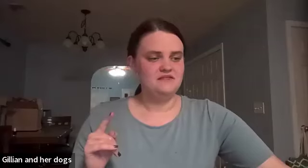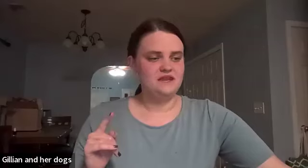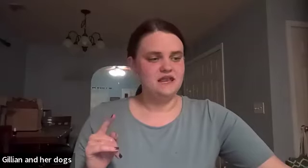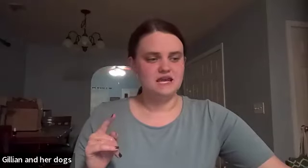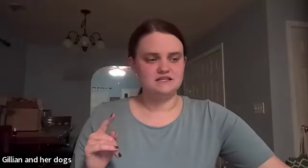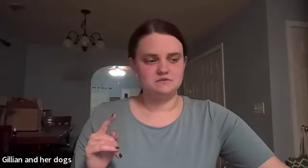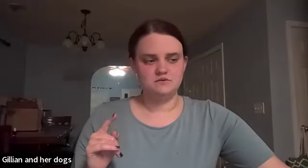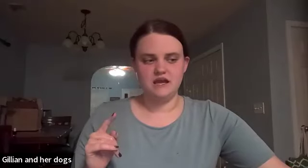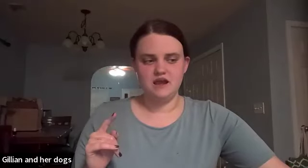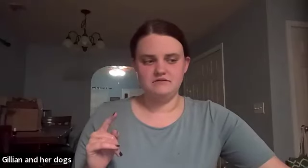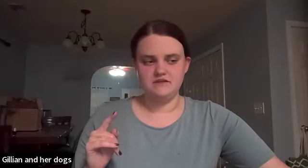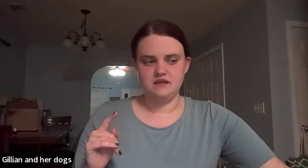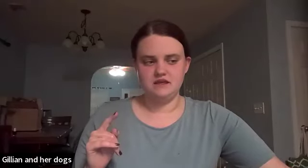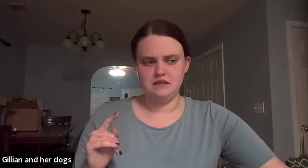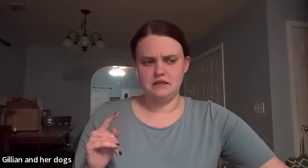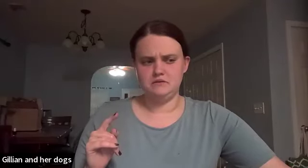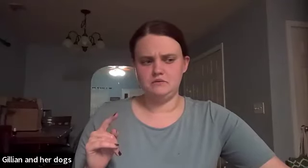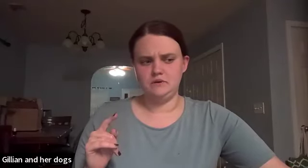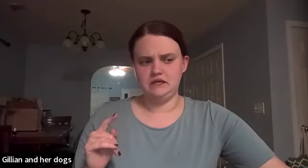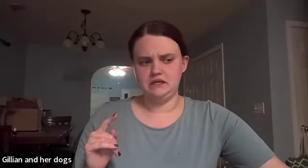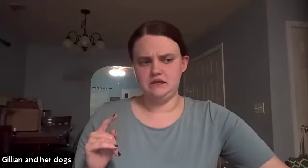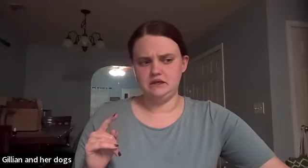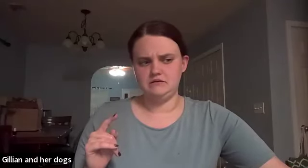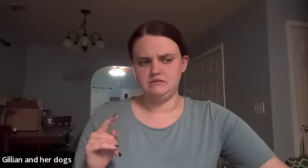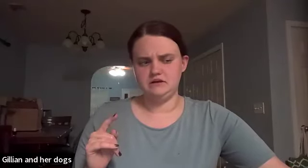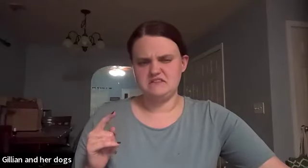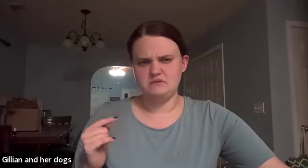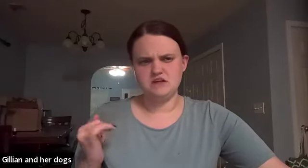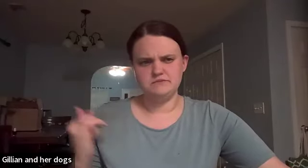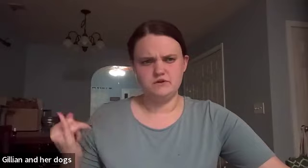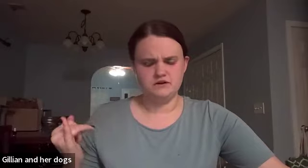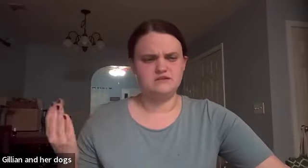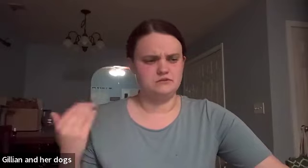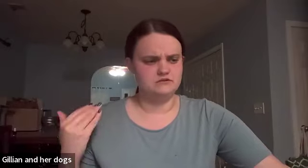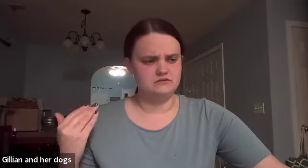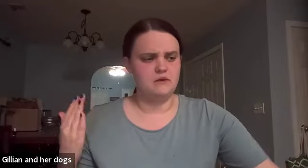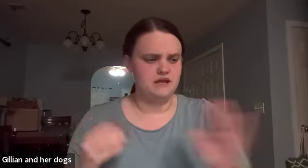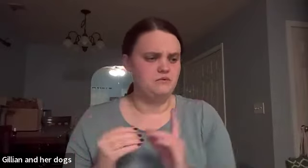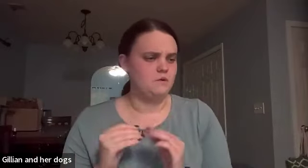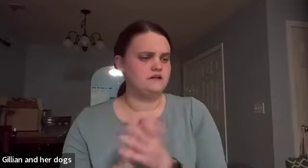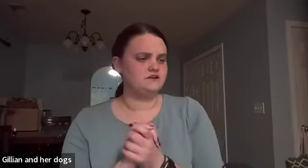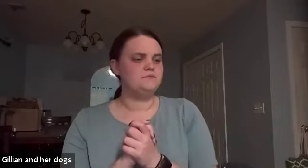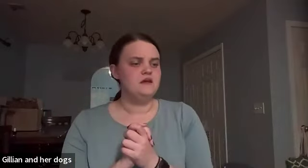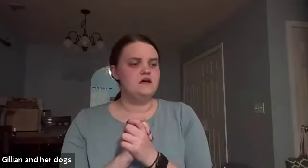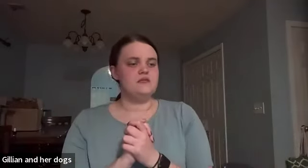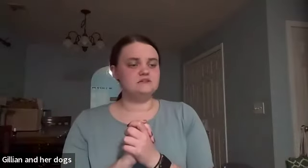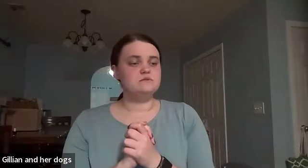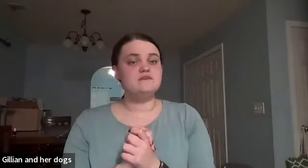The next one we have, and then because I think we stopped with artists. So we have one more we can do. The next one we